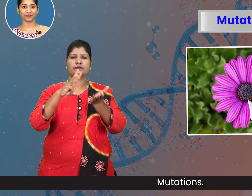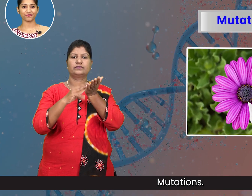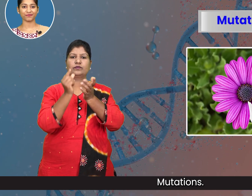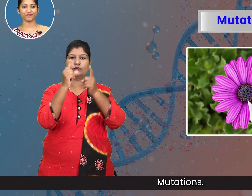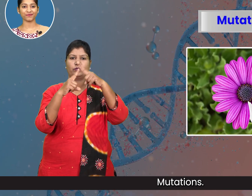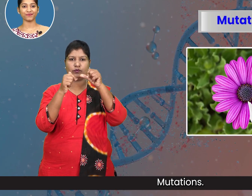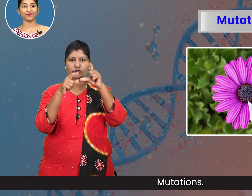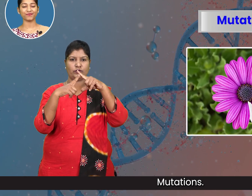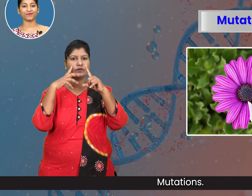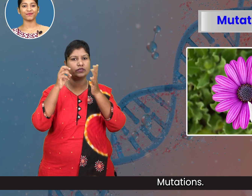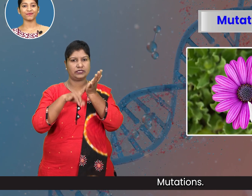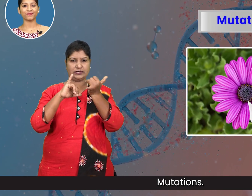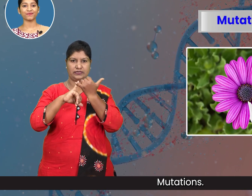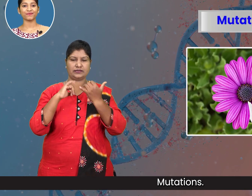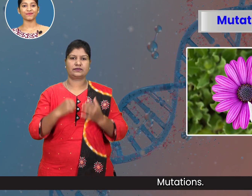mutations.